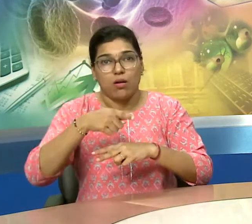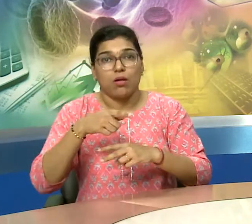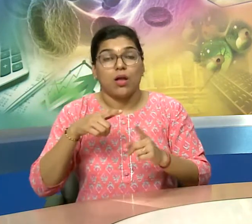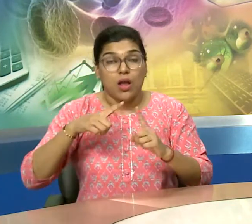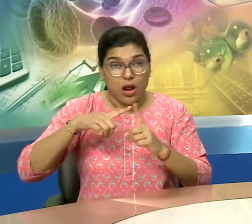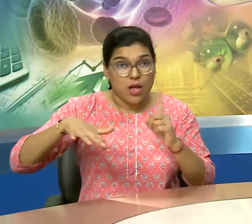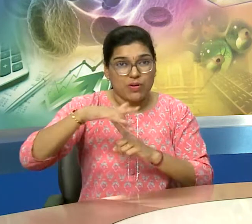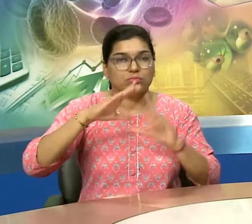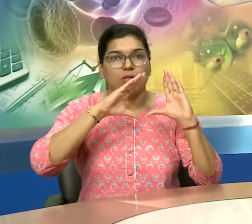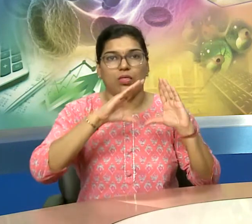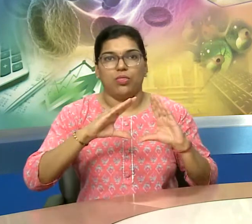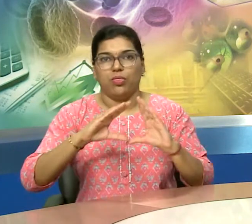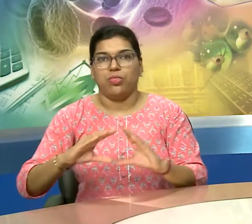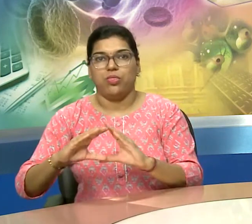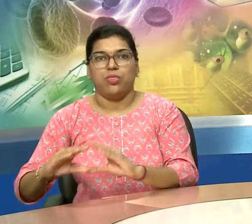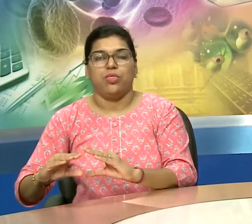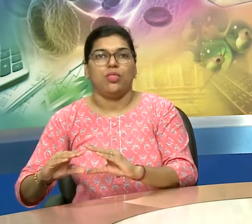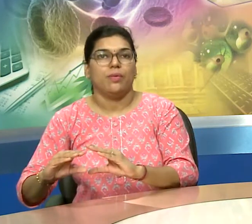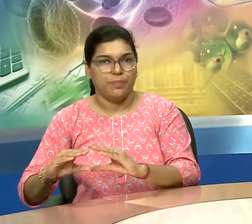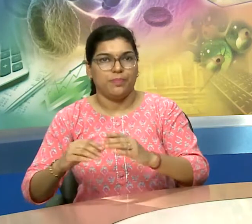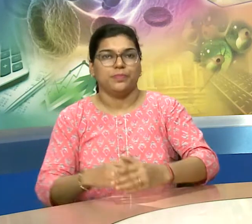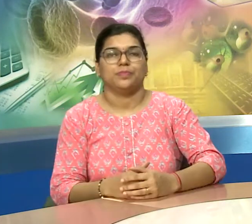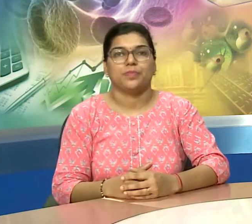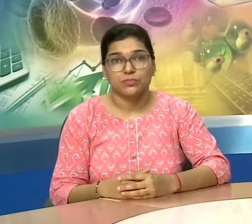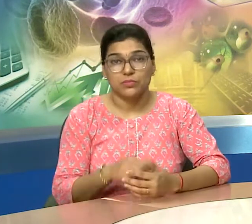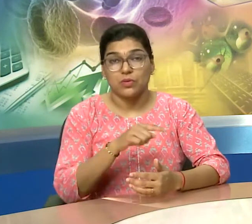They will need more coal, everything.